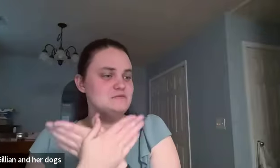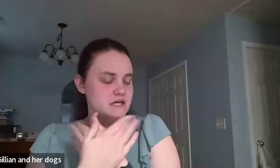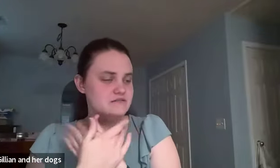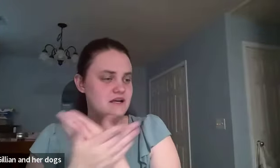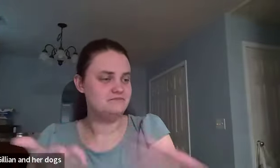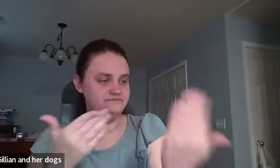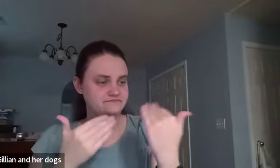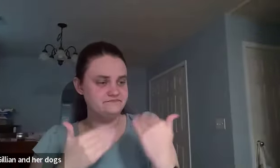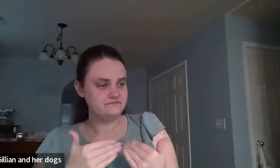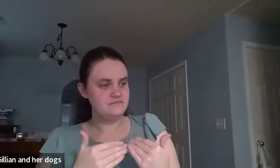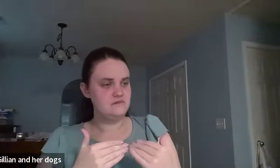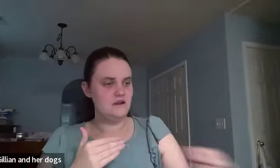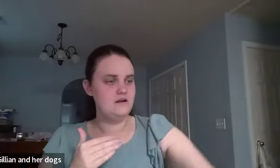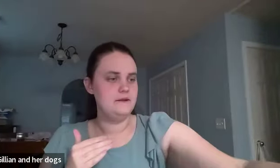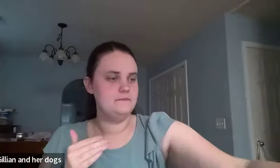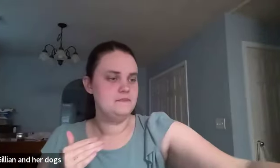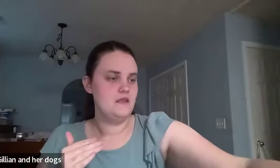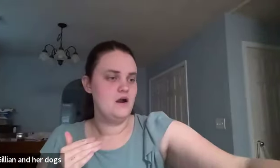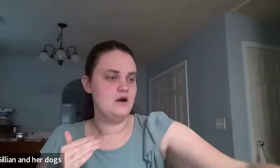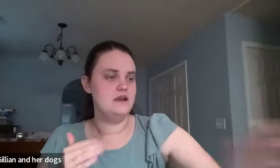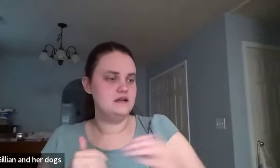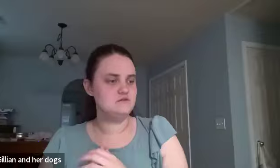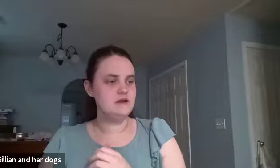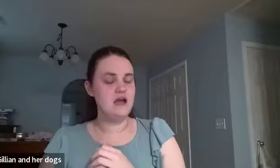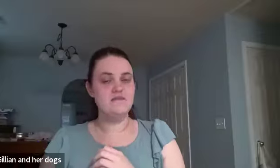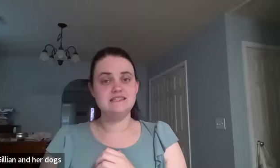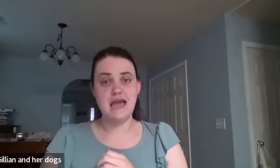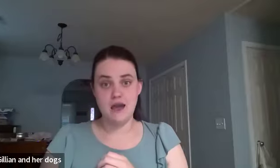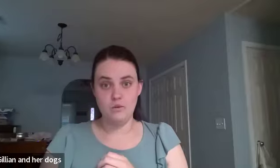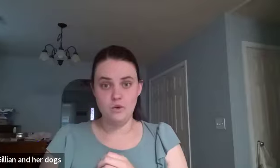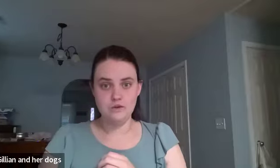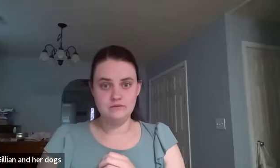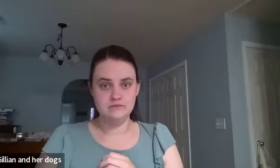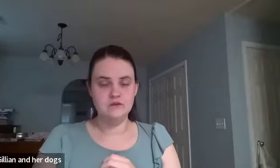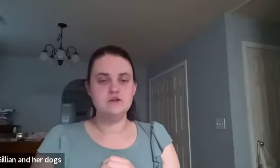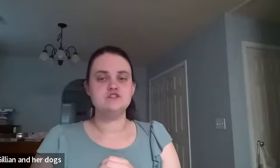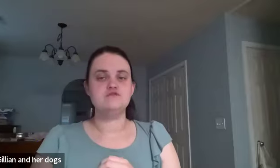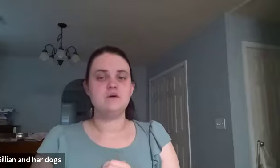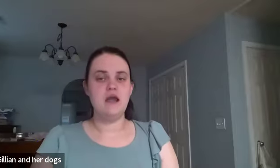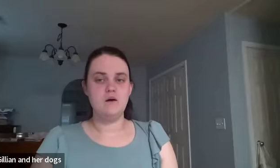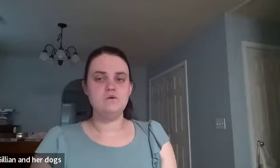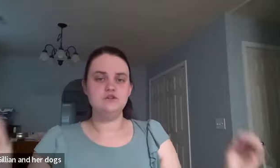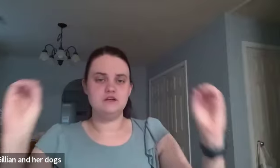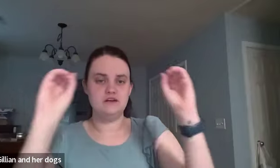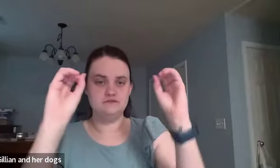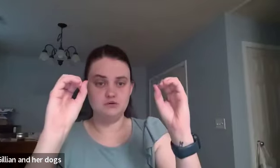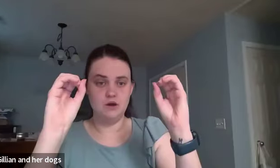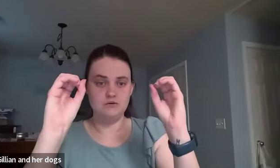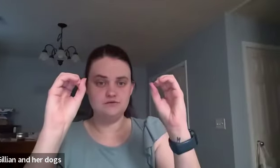so butterfly. All right, our next one we have is owl. So for owl, you're gonna have two